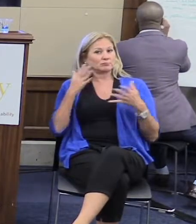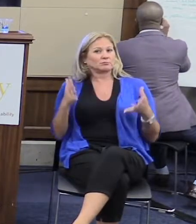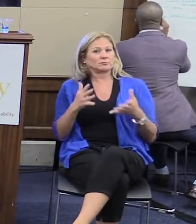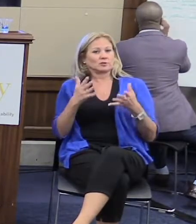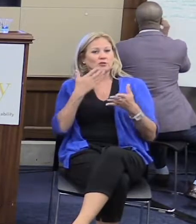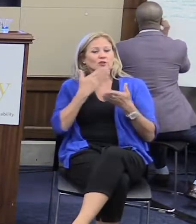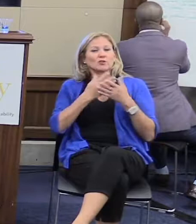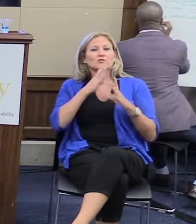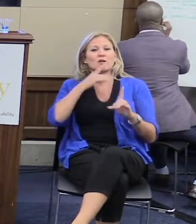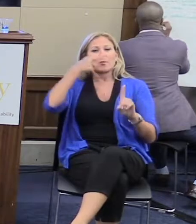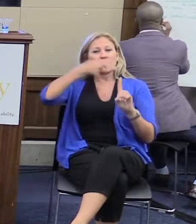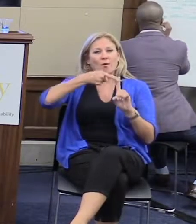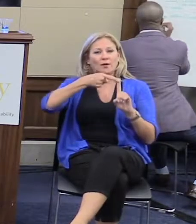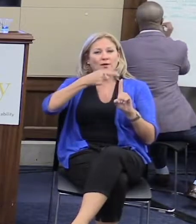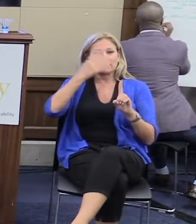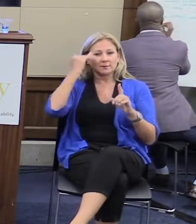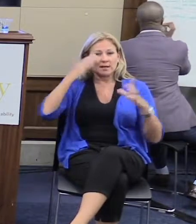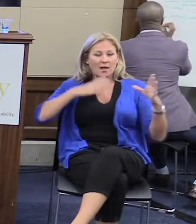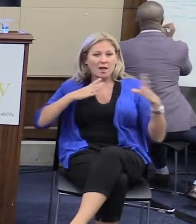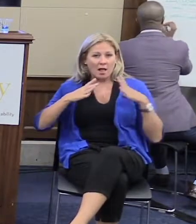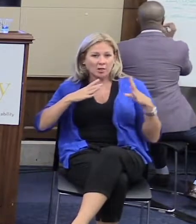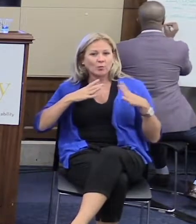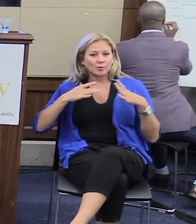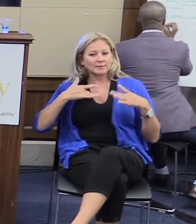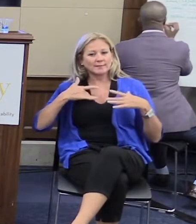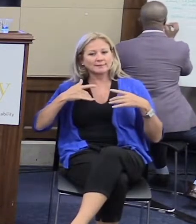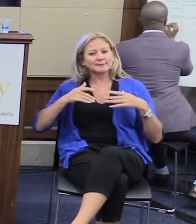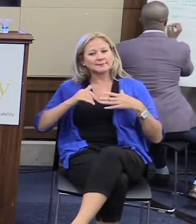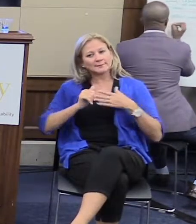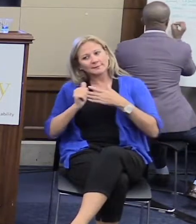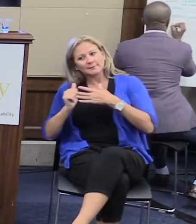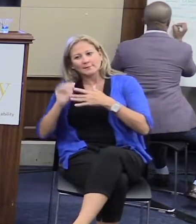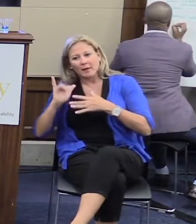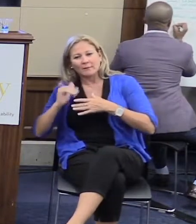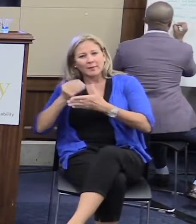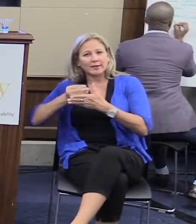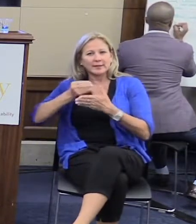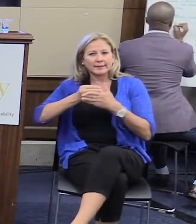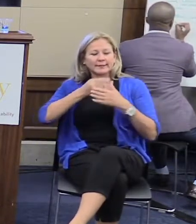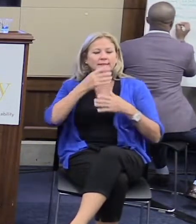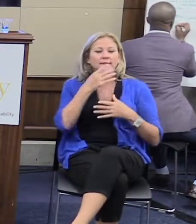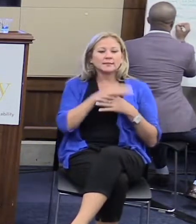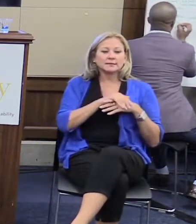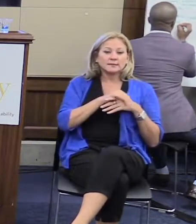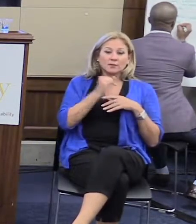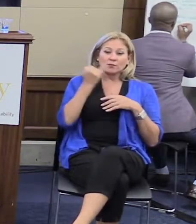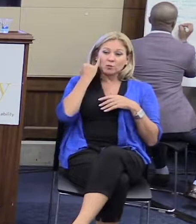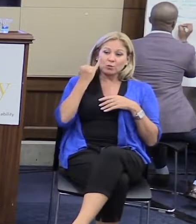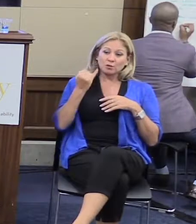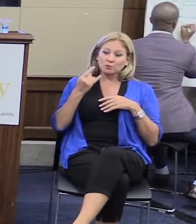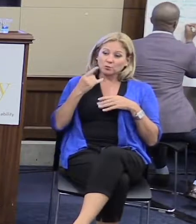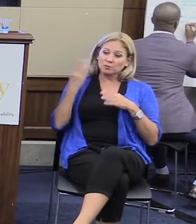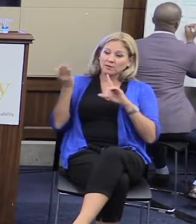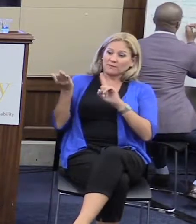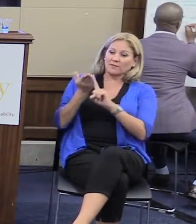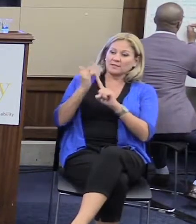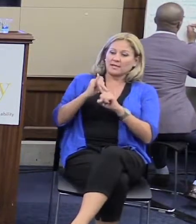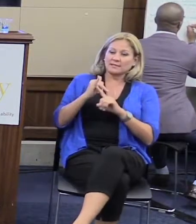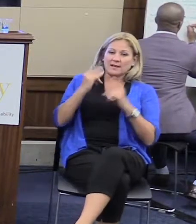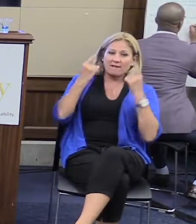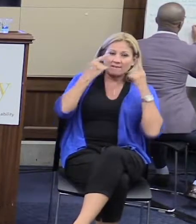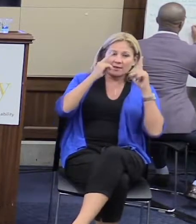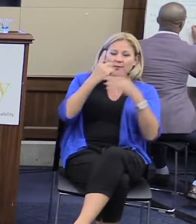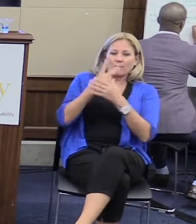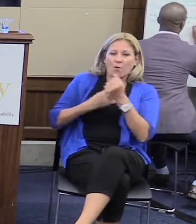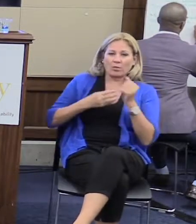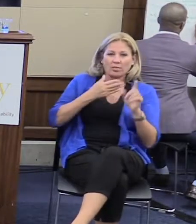point, because Hollywood runs on money, and being able to say that it is effective in both ways. And